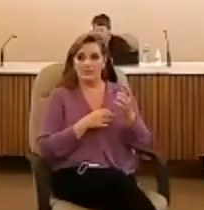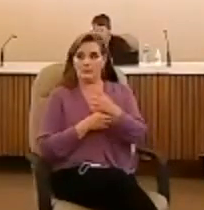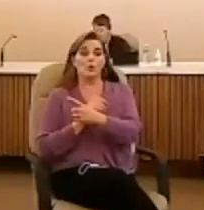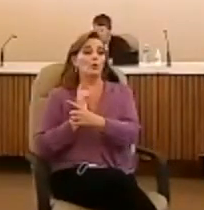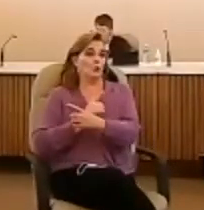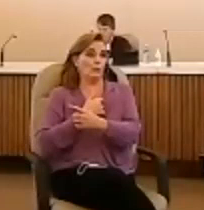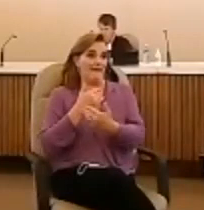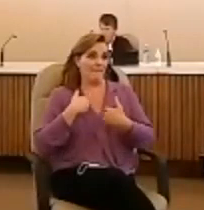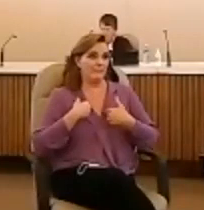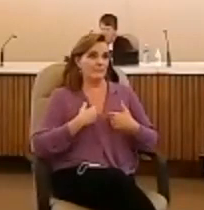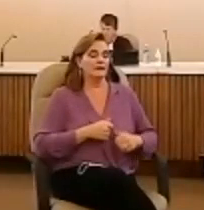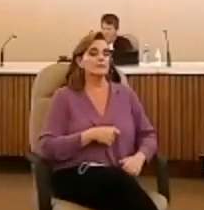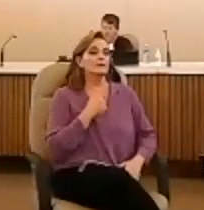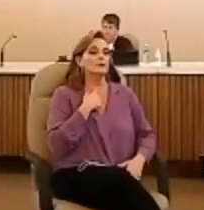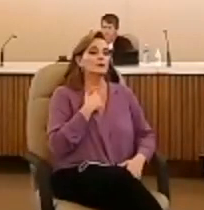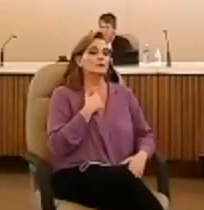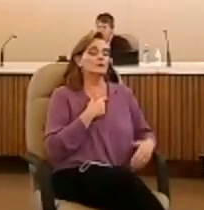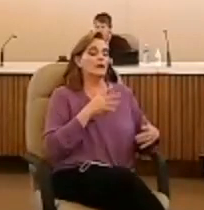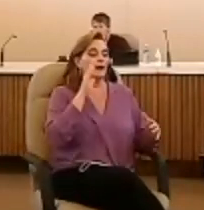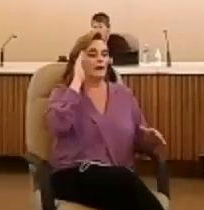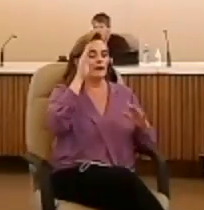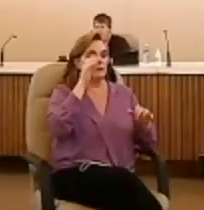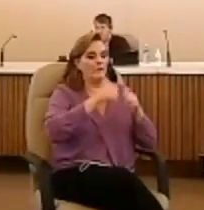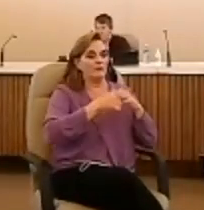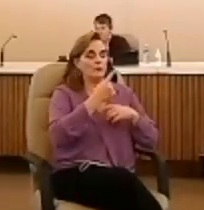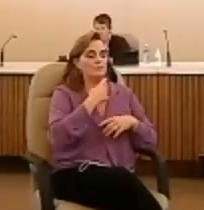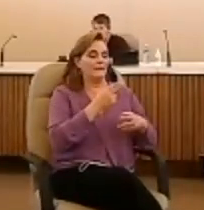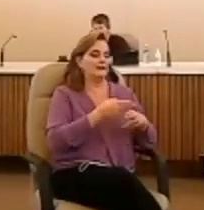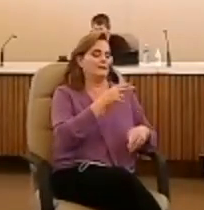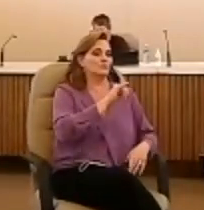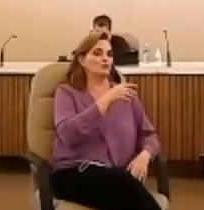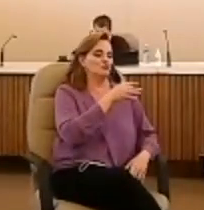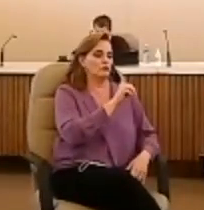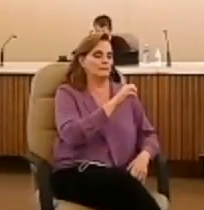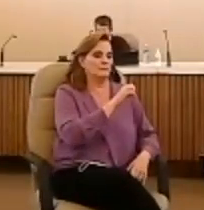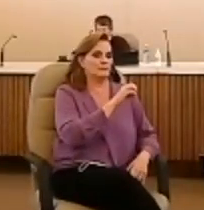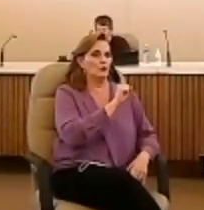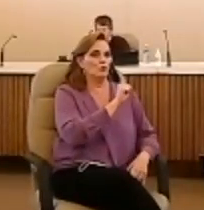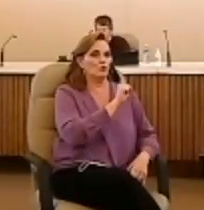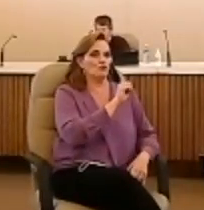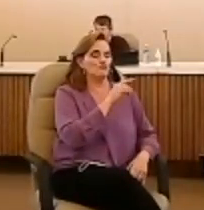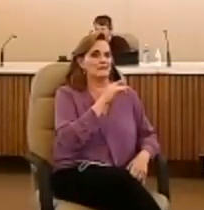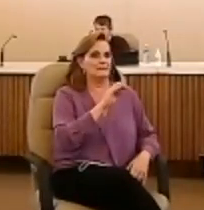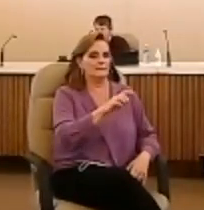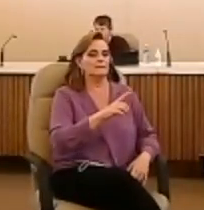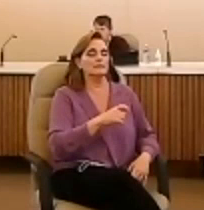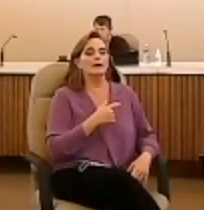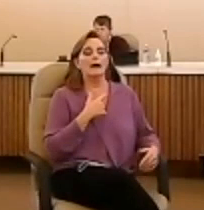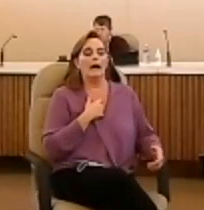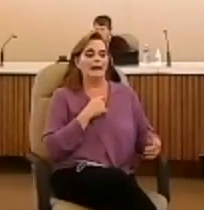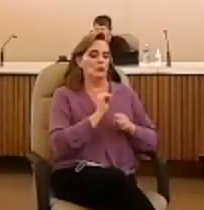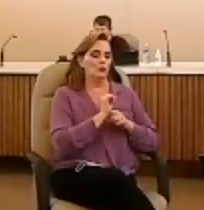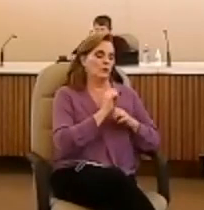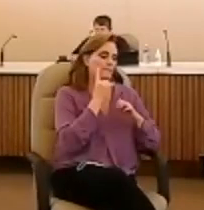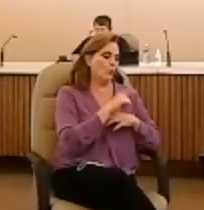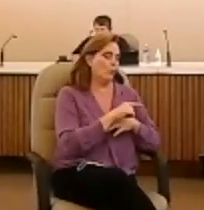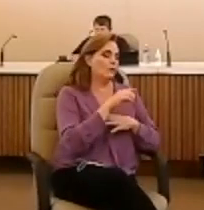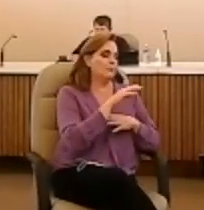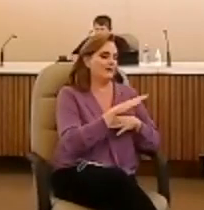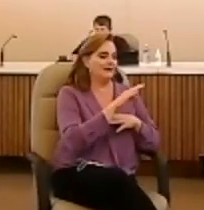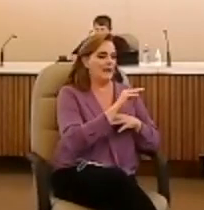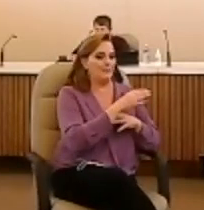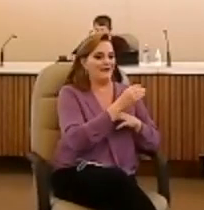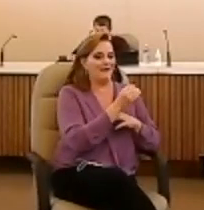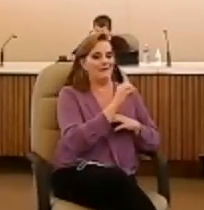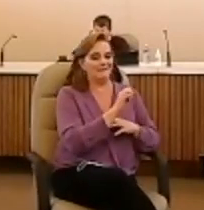yourself and who you're associated with. Good evening, everyone. My name is James Creticos. I am with BME Associates. Also here with me this evening is Fred Rinaldi Jr.